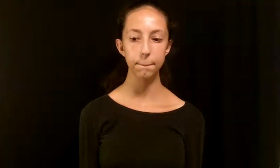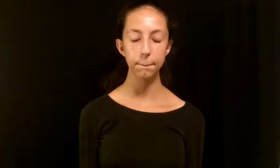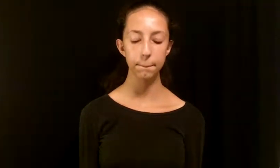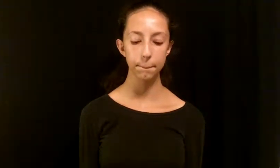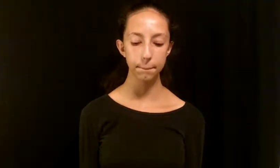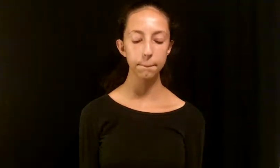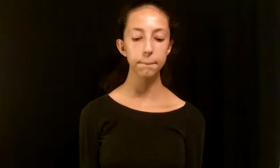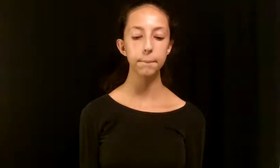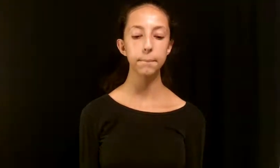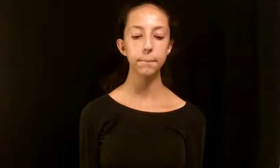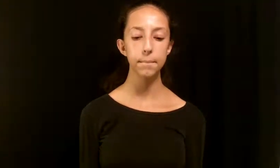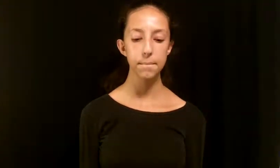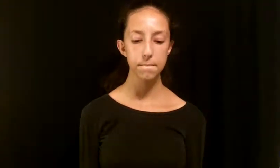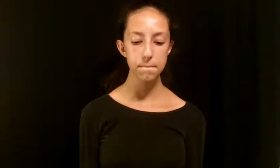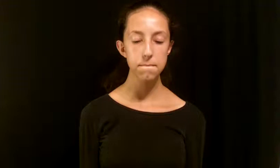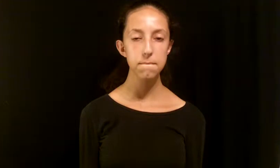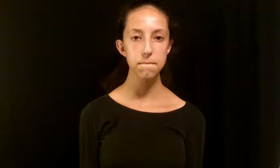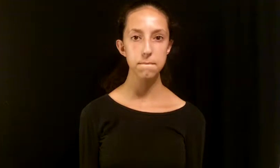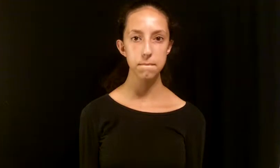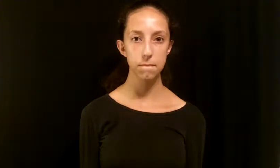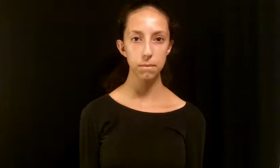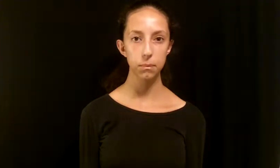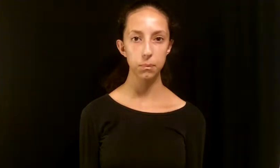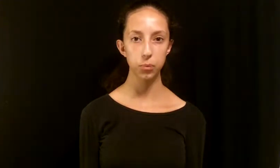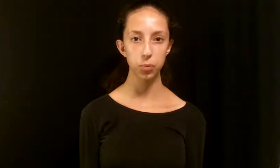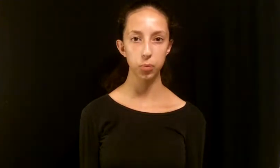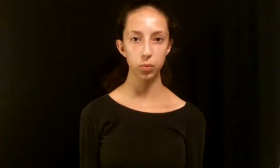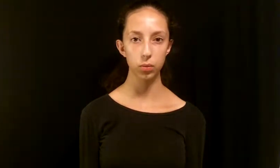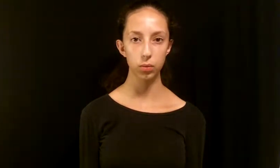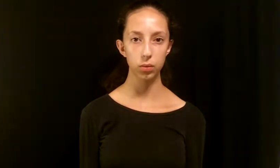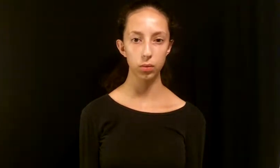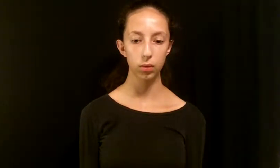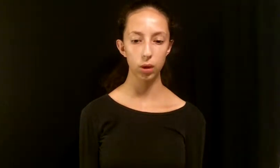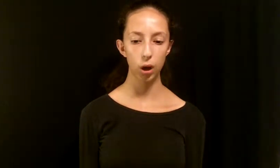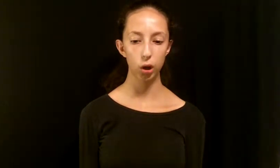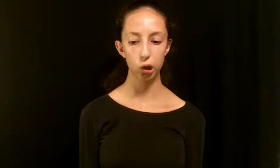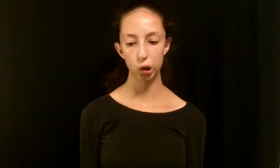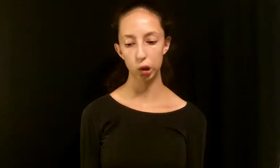janitor. Words like this, they kind of have an ER or an OR on the end.